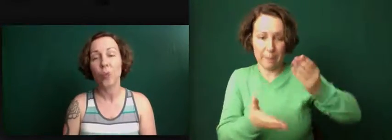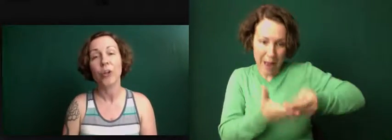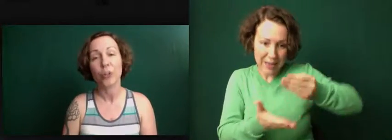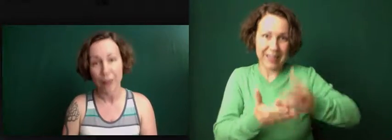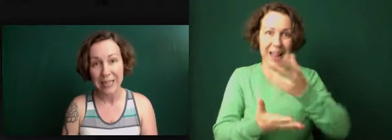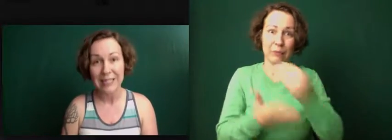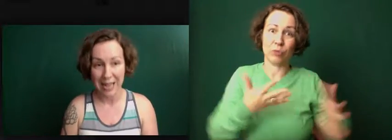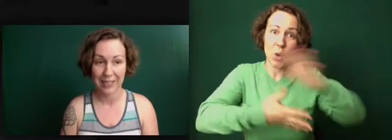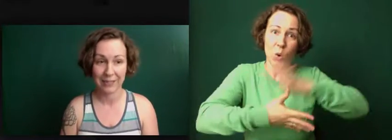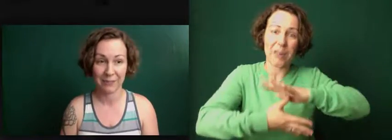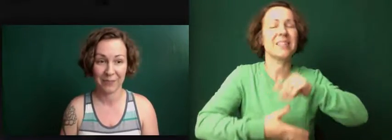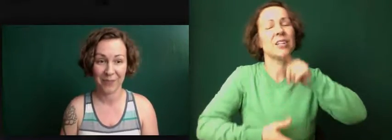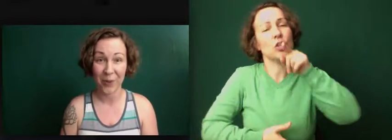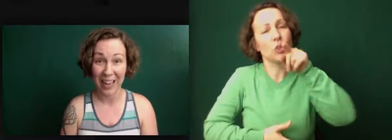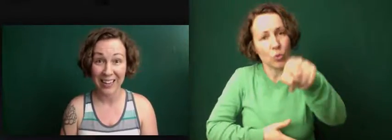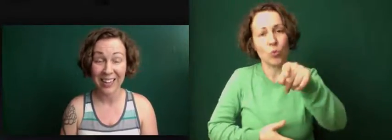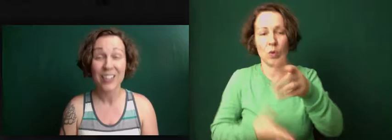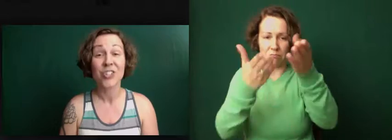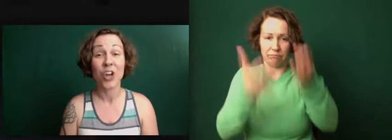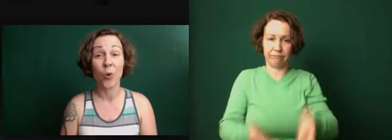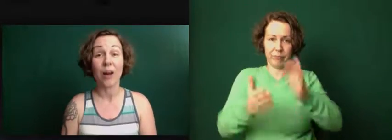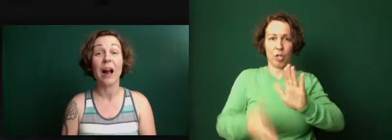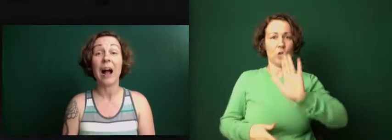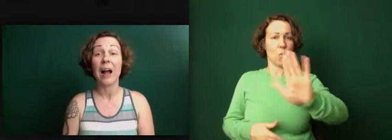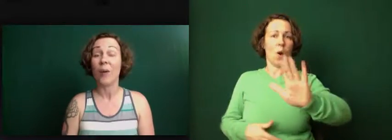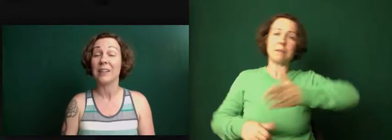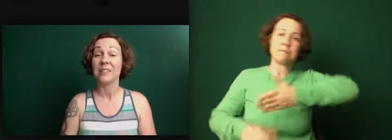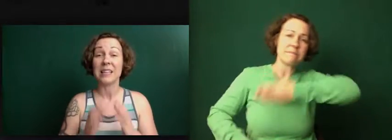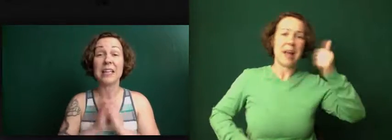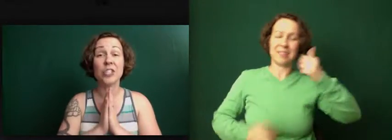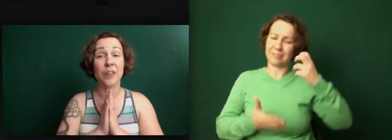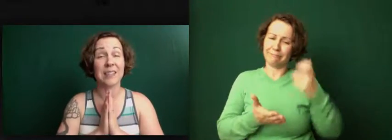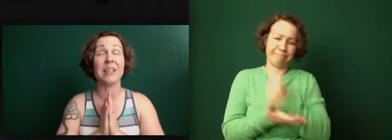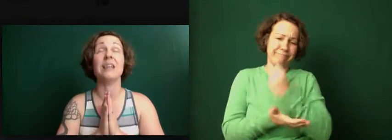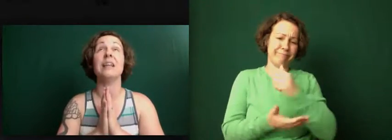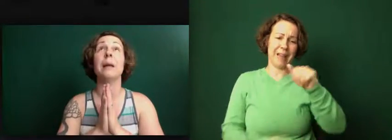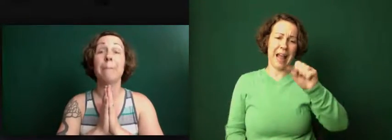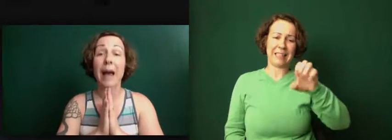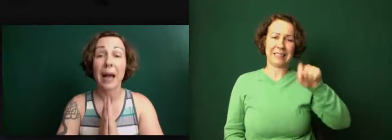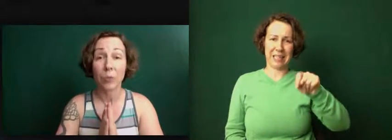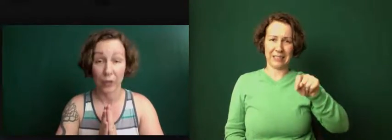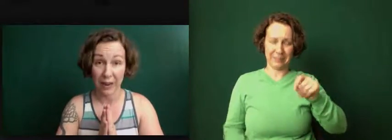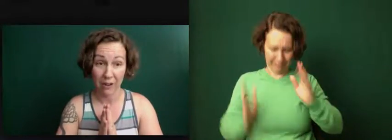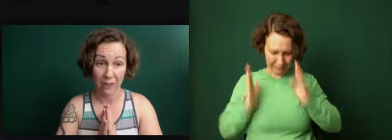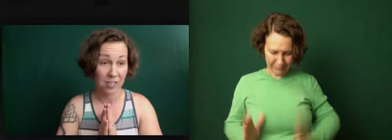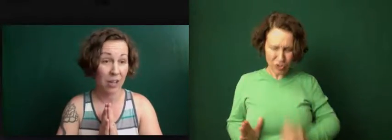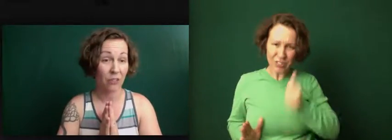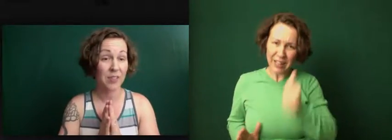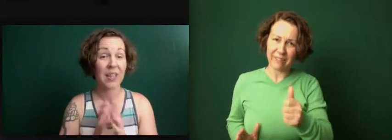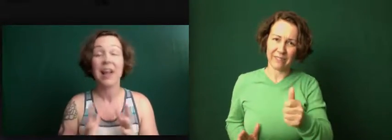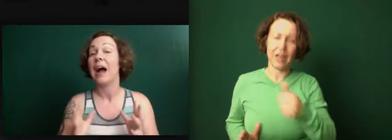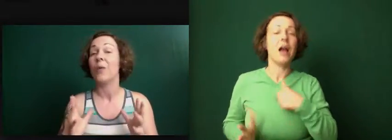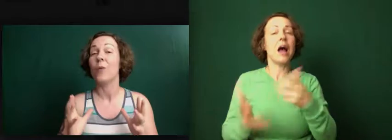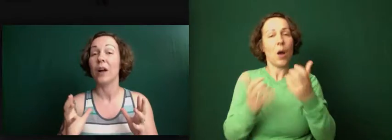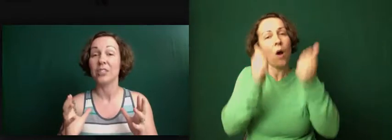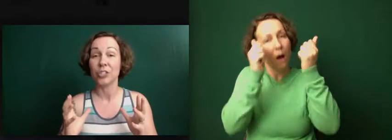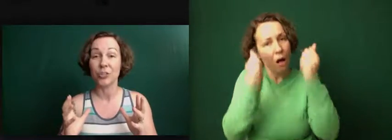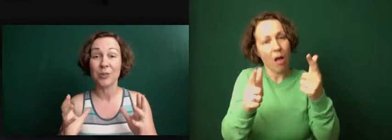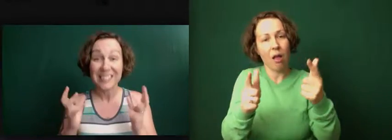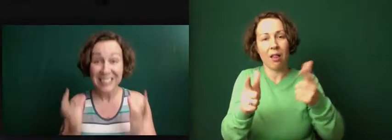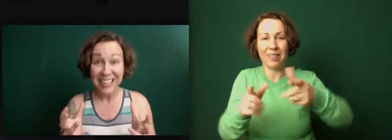because you are your greatest asset, okay? So I want to see each of us taking impeccable care of ourselves.